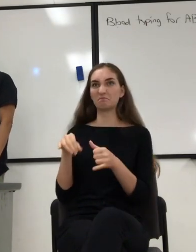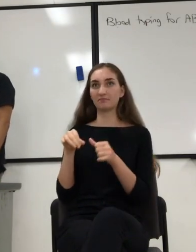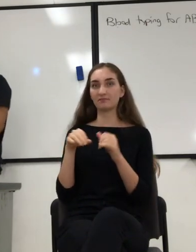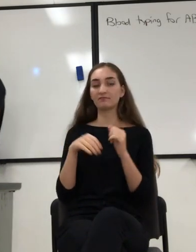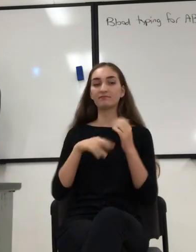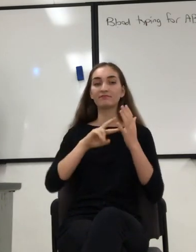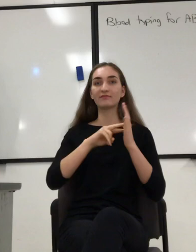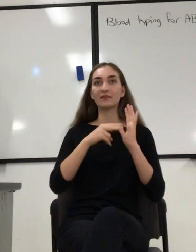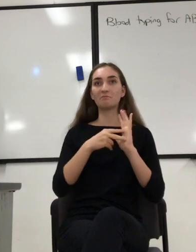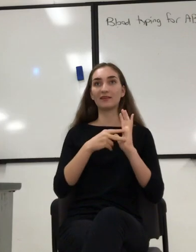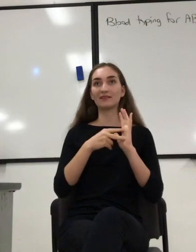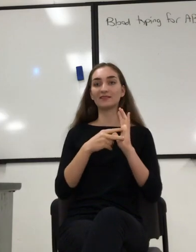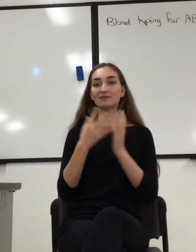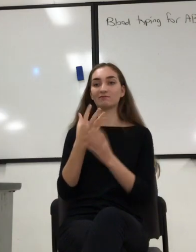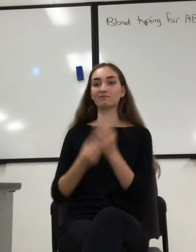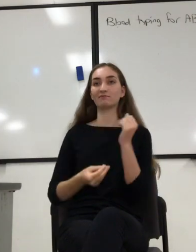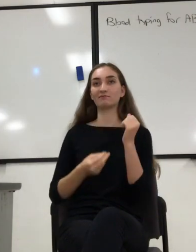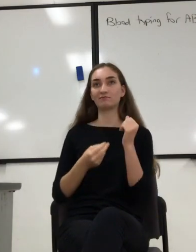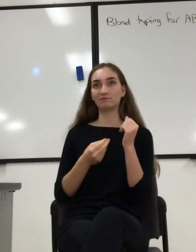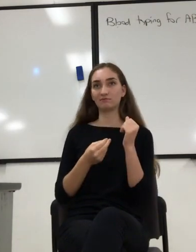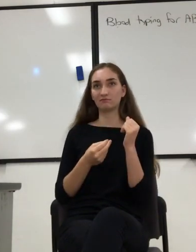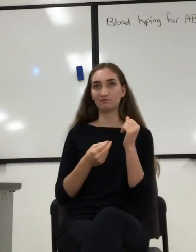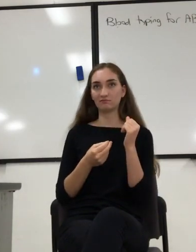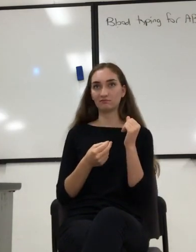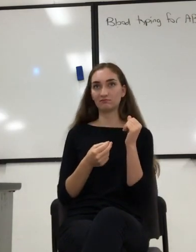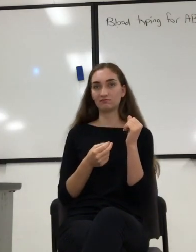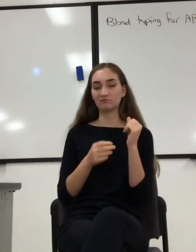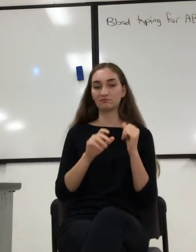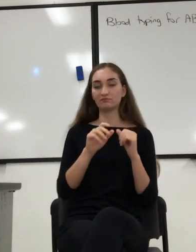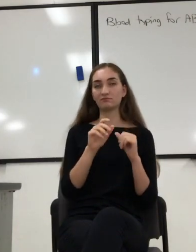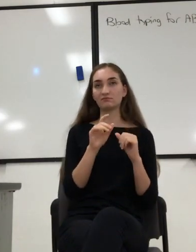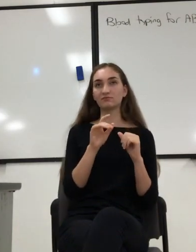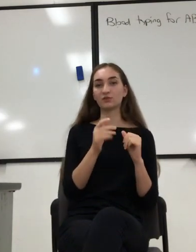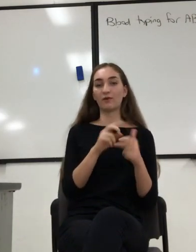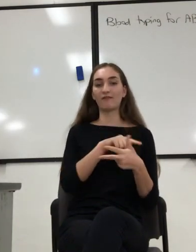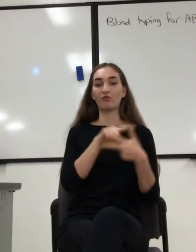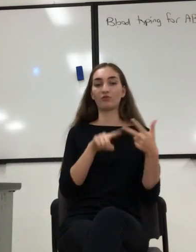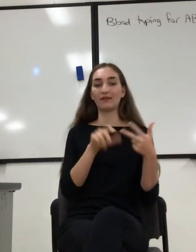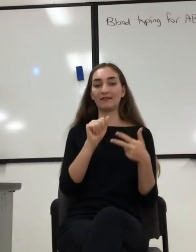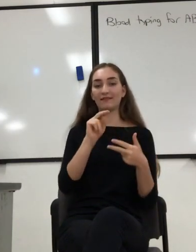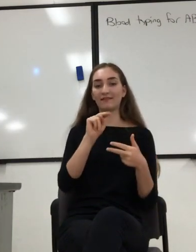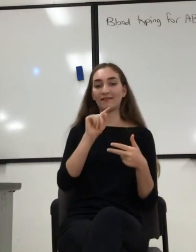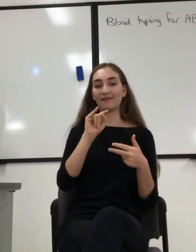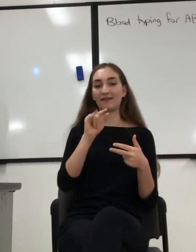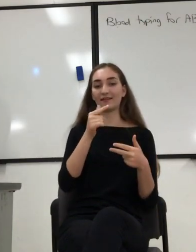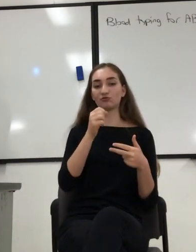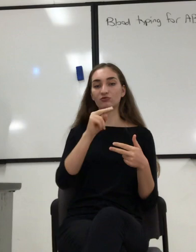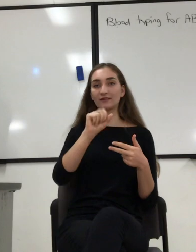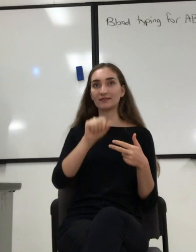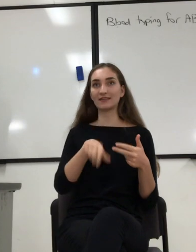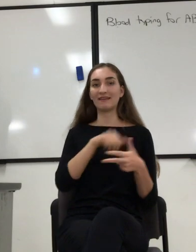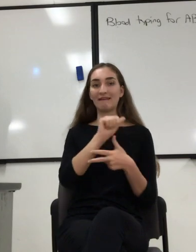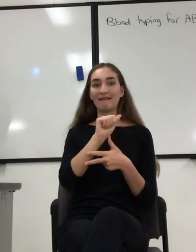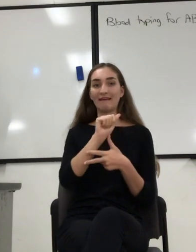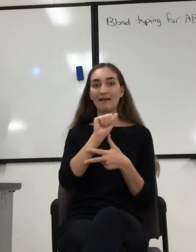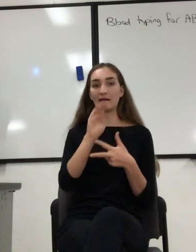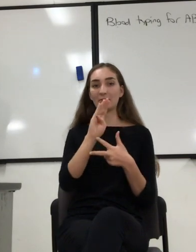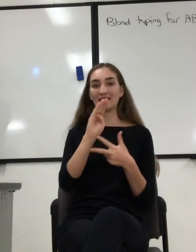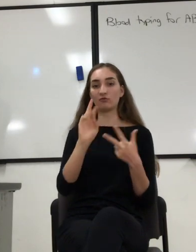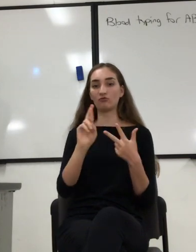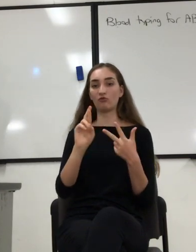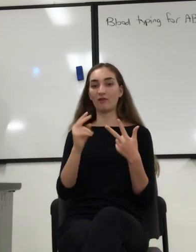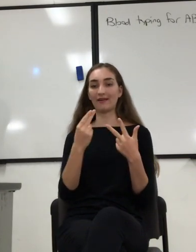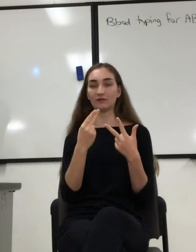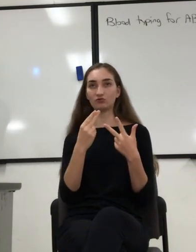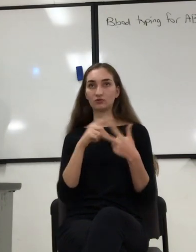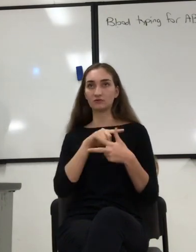is absent. So let me draw a circle representing red blood cell. There's three antigens. There's A, there's B, there's RH. Which one would this person